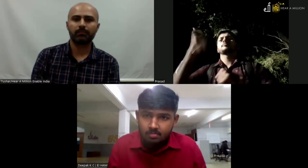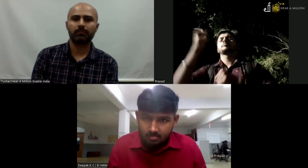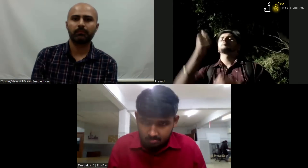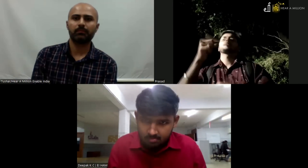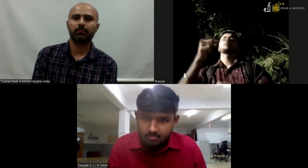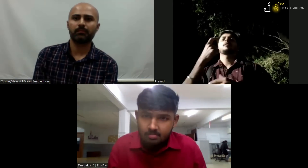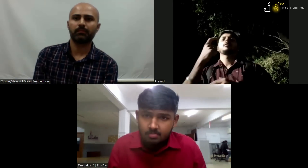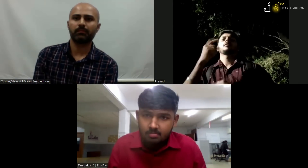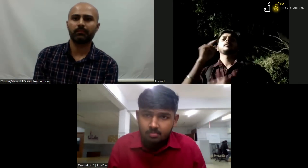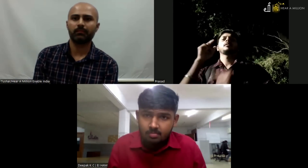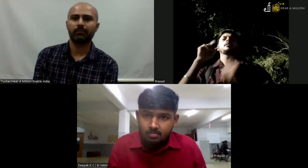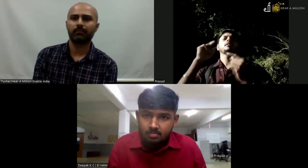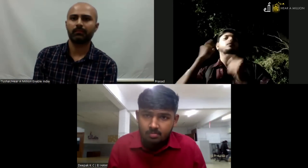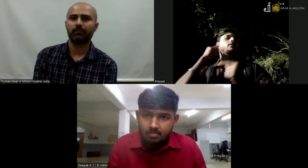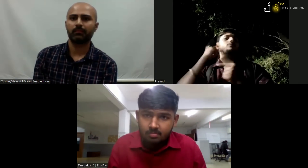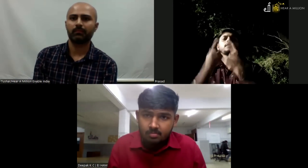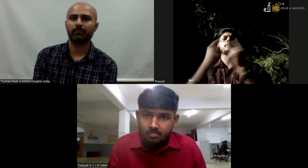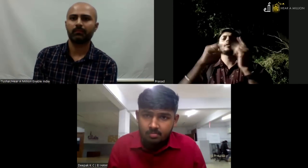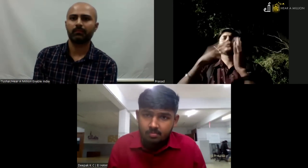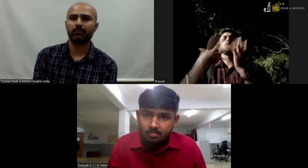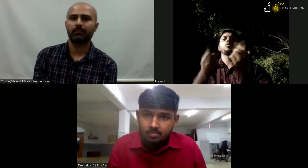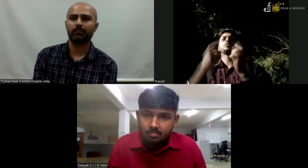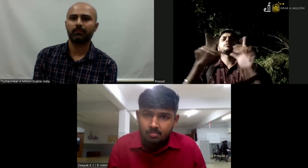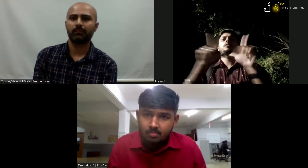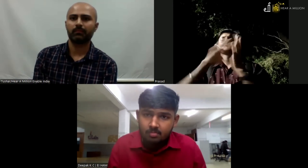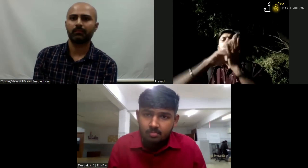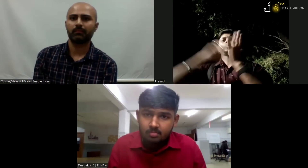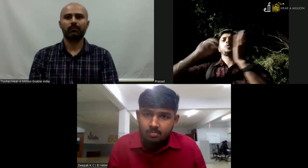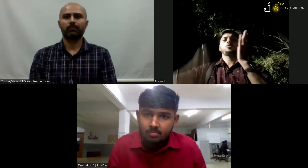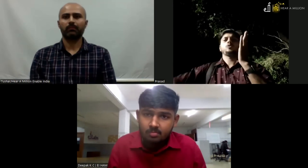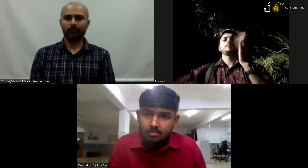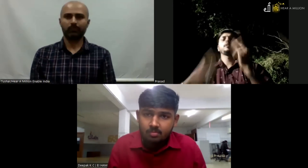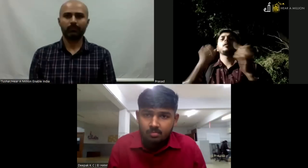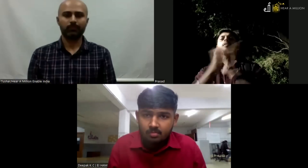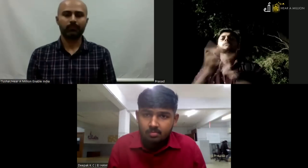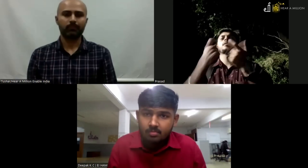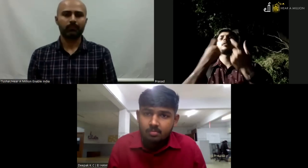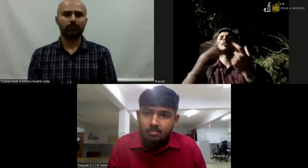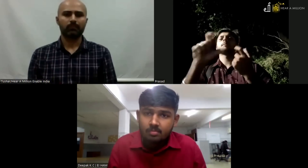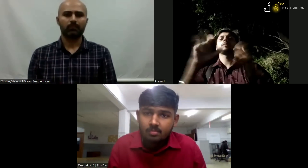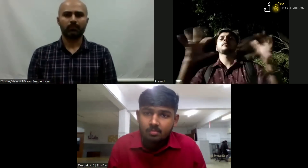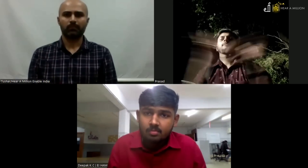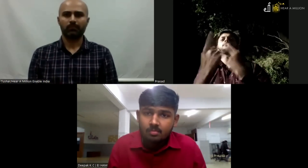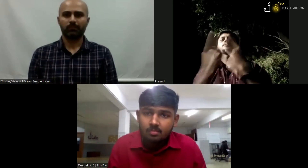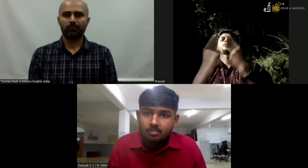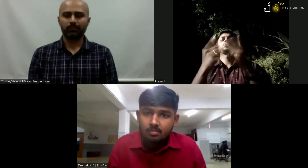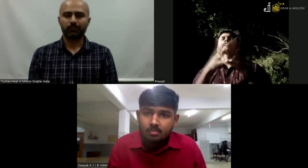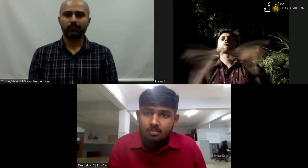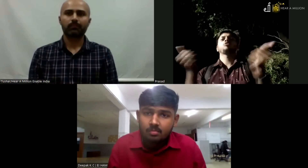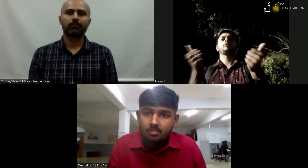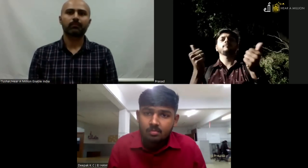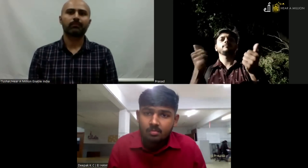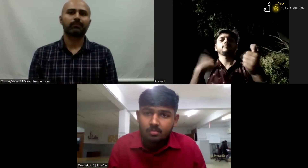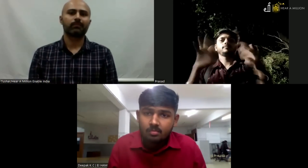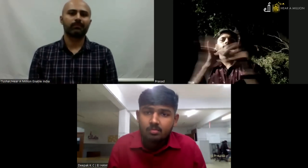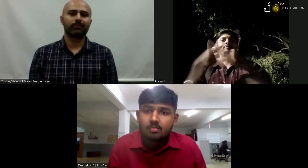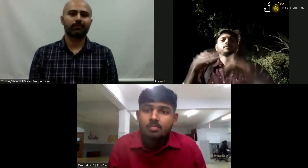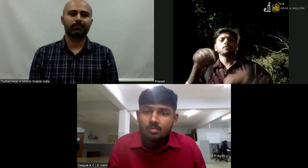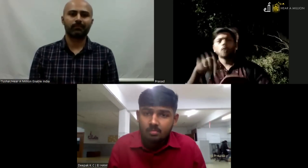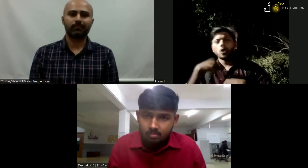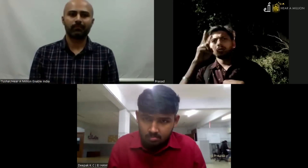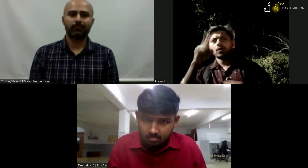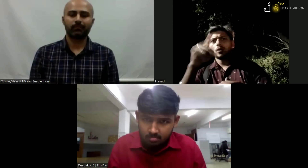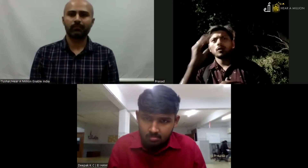went to the officer, they told me that, yeah, you had deafness also, that could be the reason that you couldn't get the license,